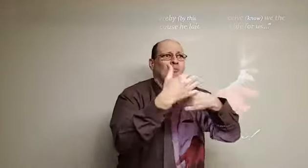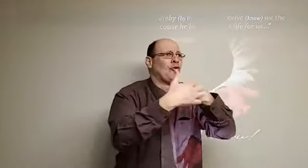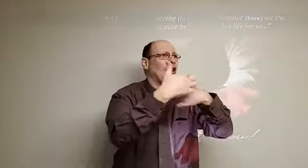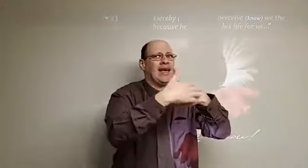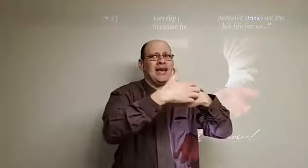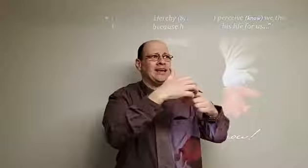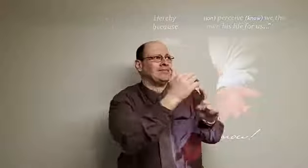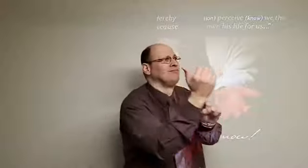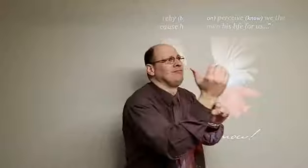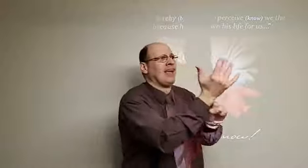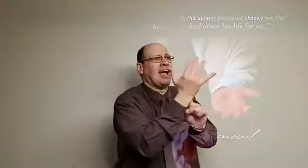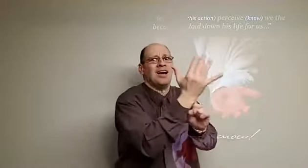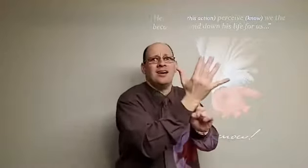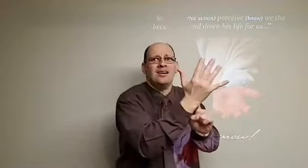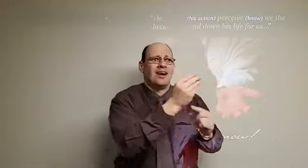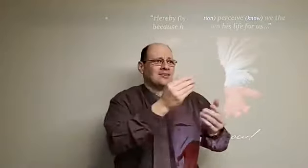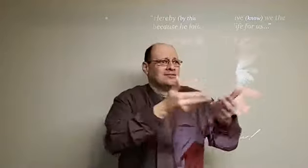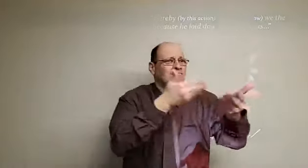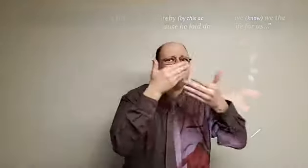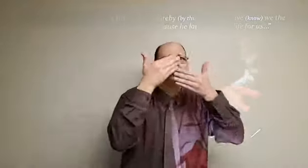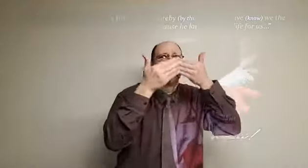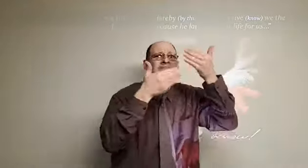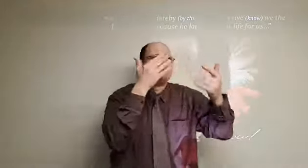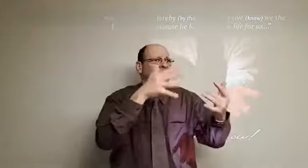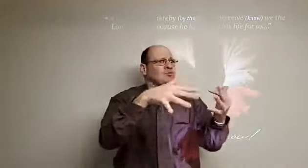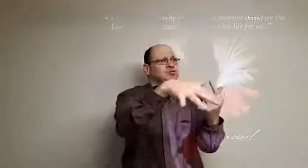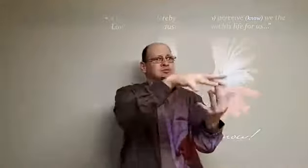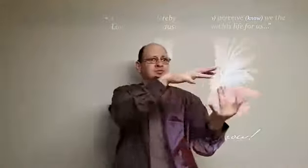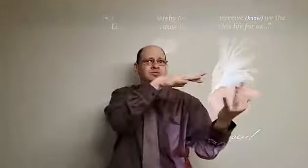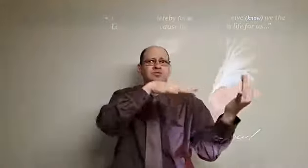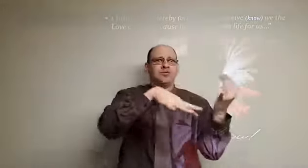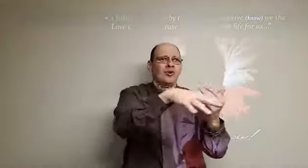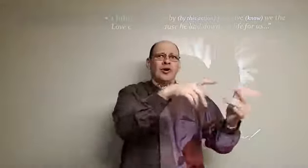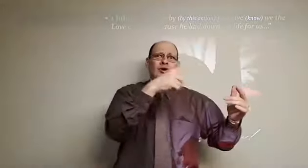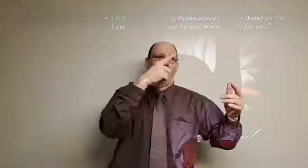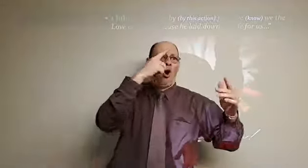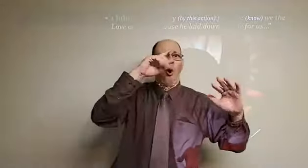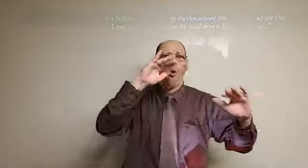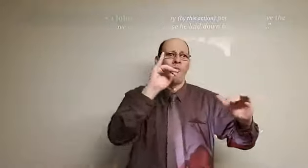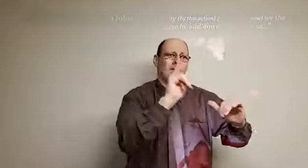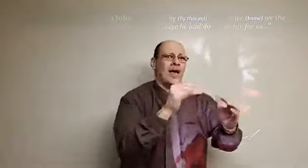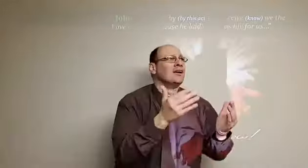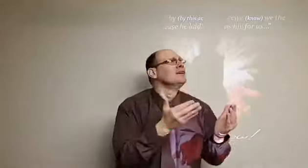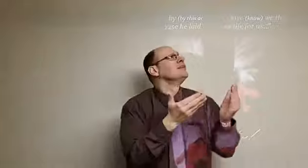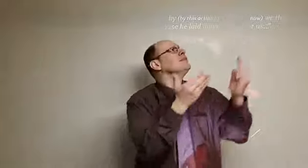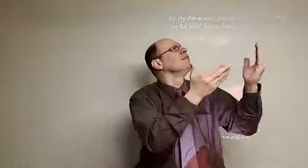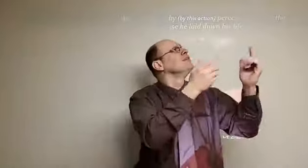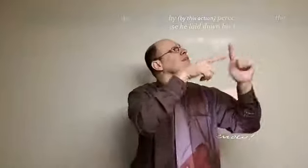washing away and the breaking of the shoe bread and the fire the incense that would draw the attention of the Lord